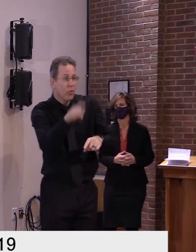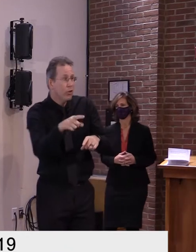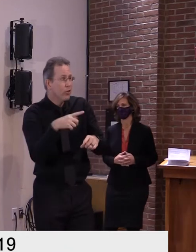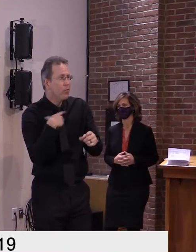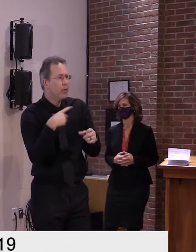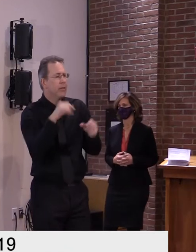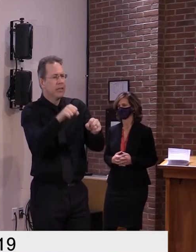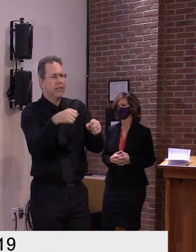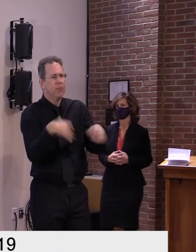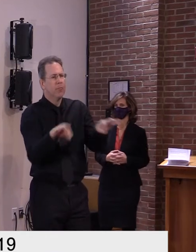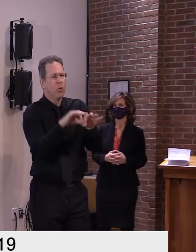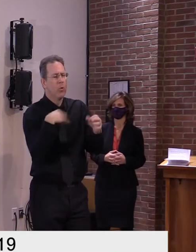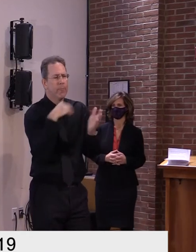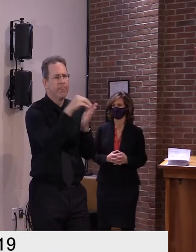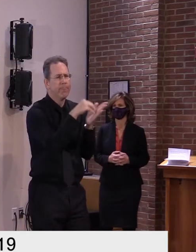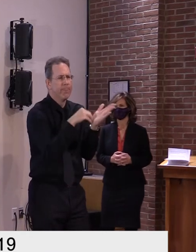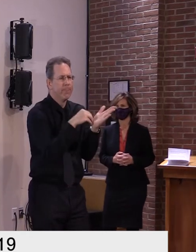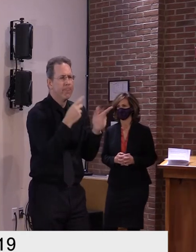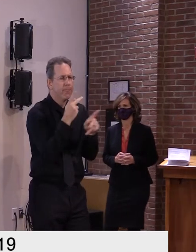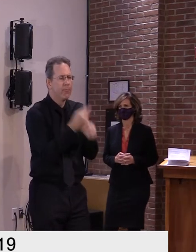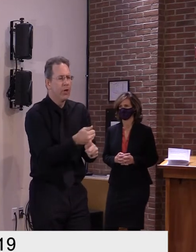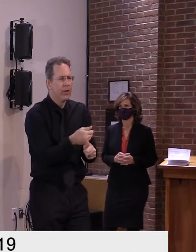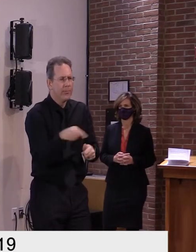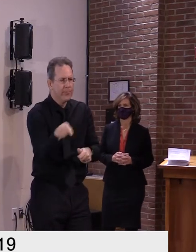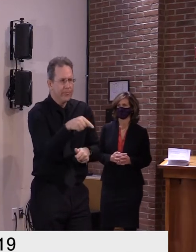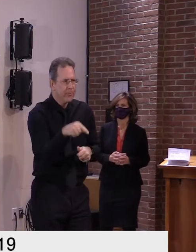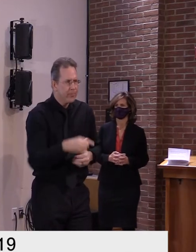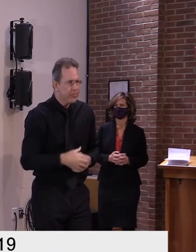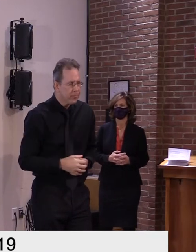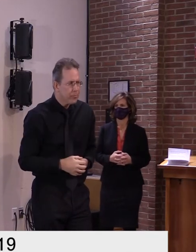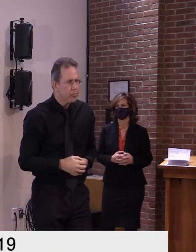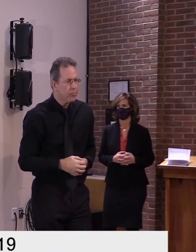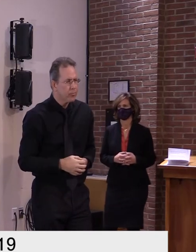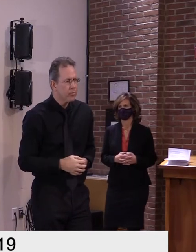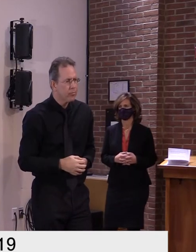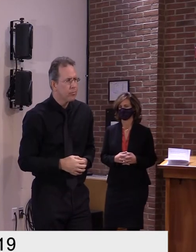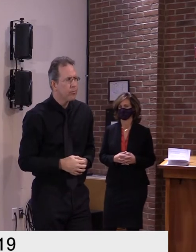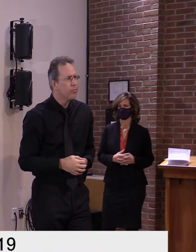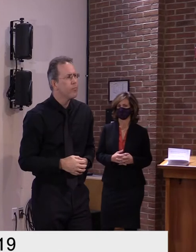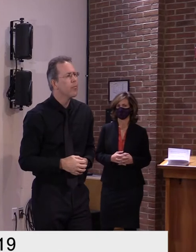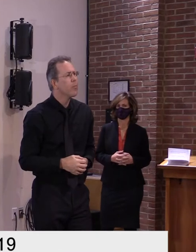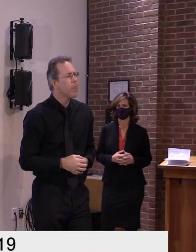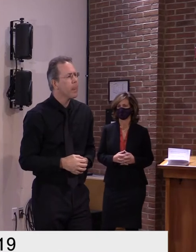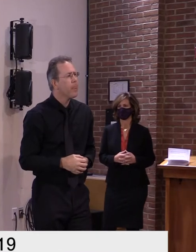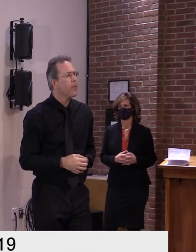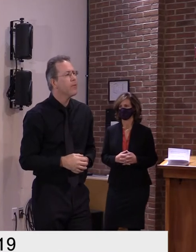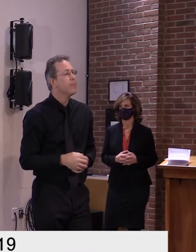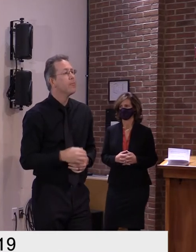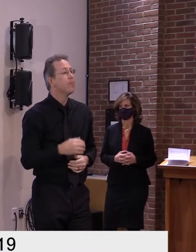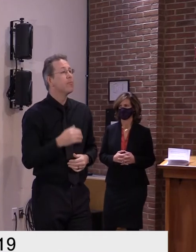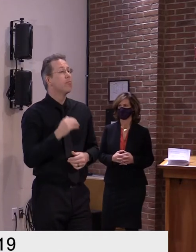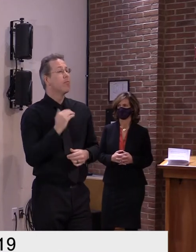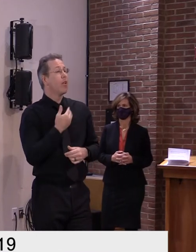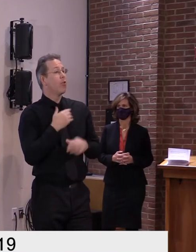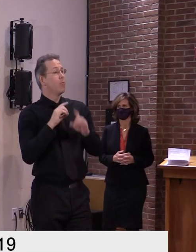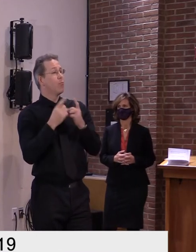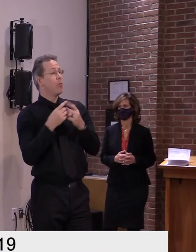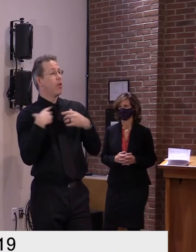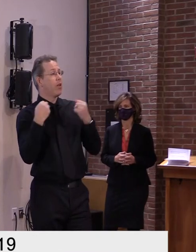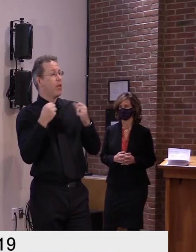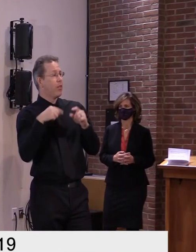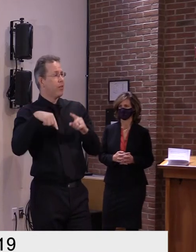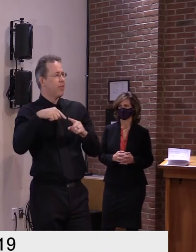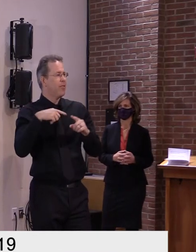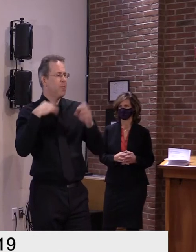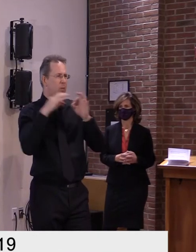important. Our biggest focus right now is on engaging communities so that we can make sure that